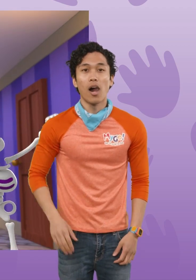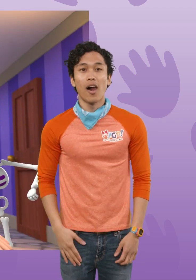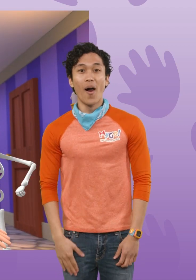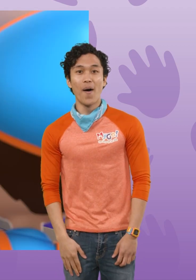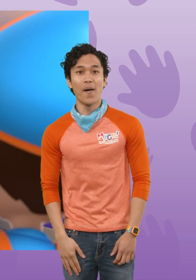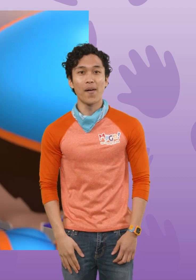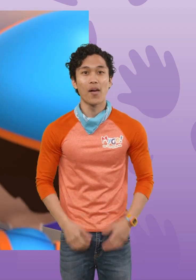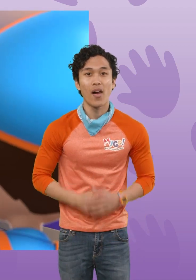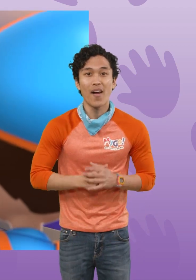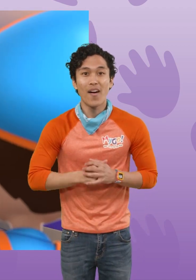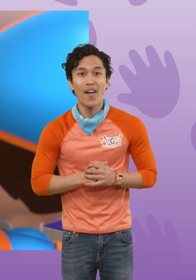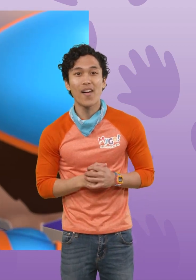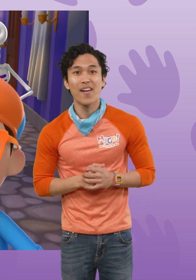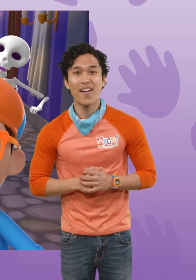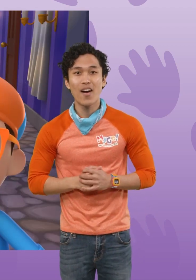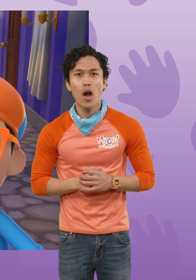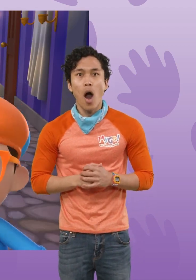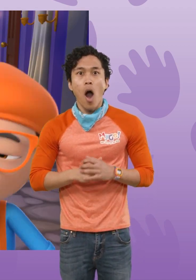Hello?